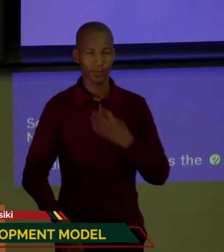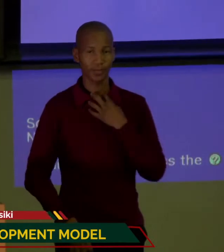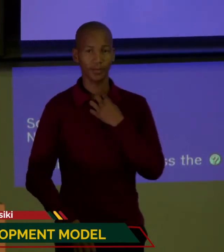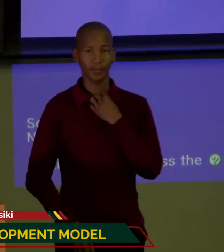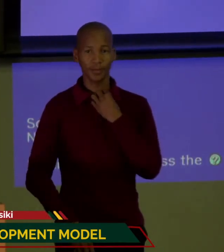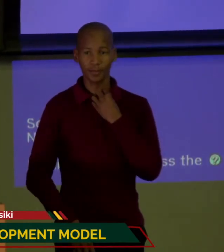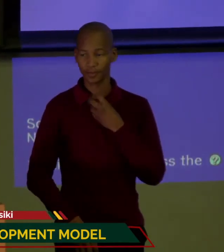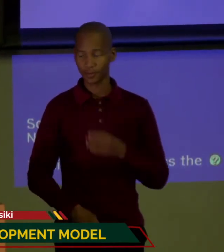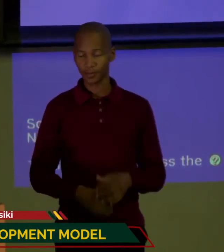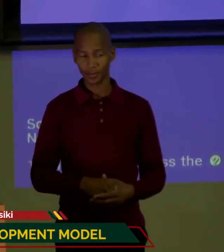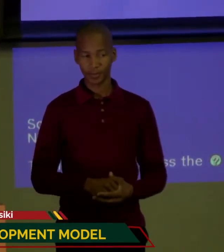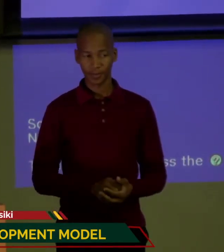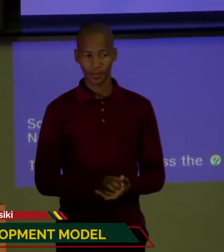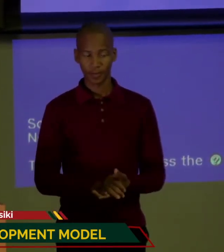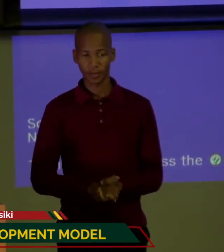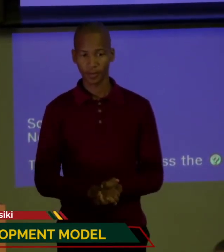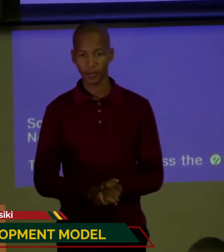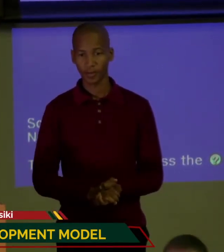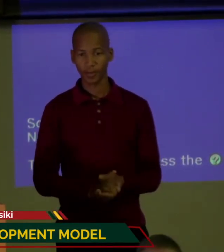wa Bakwena.